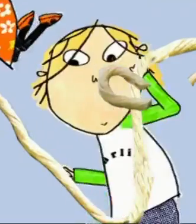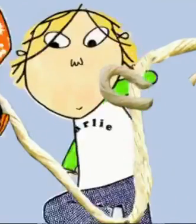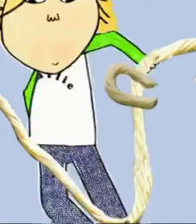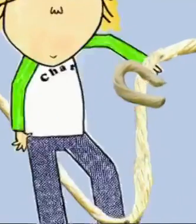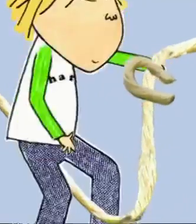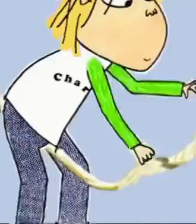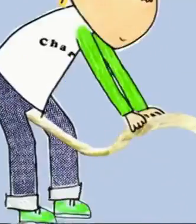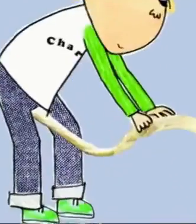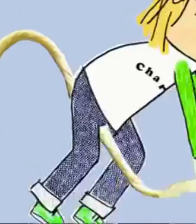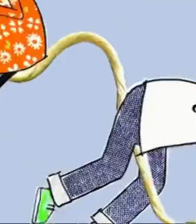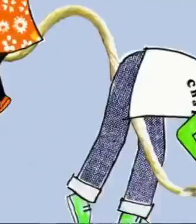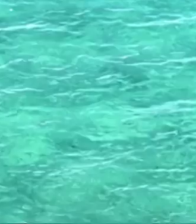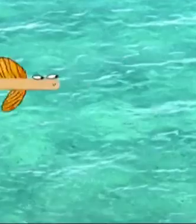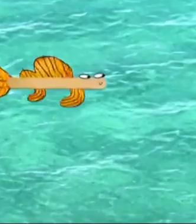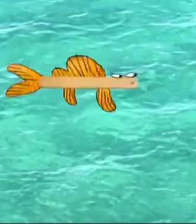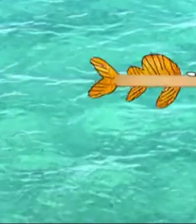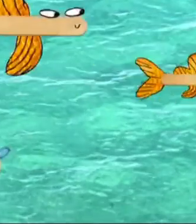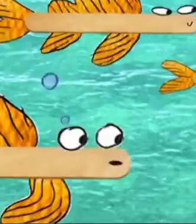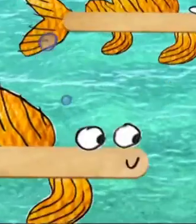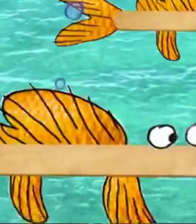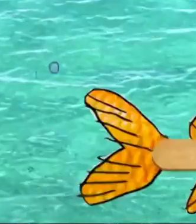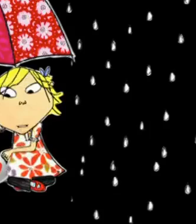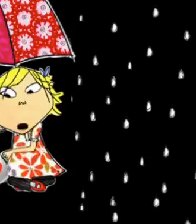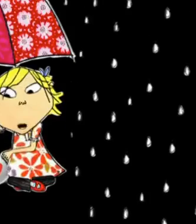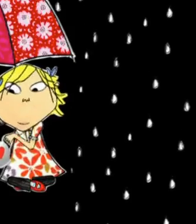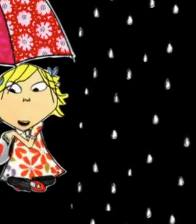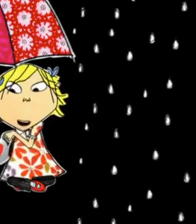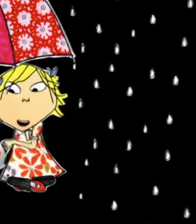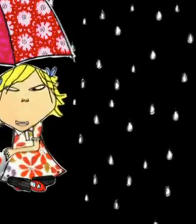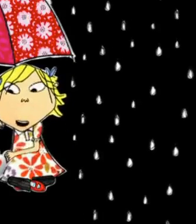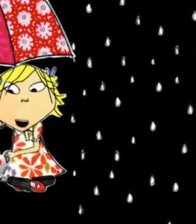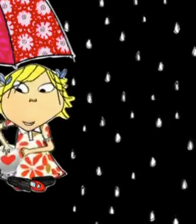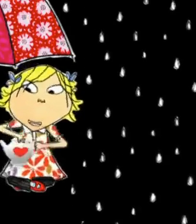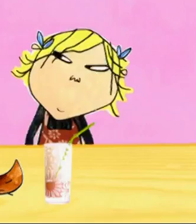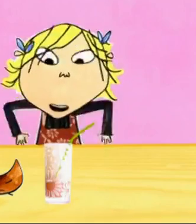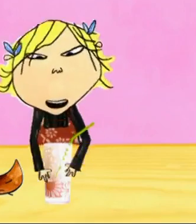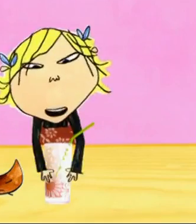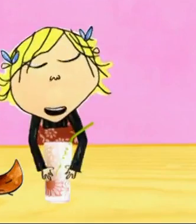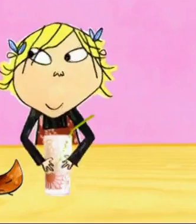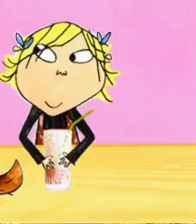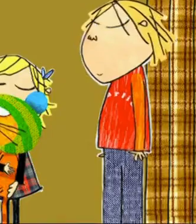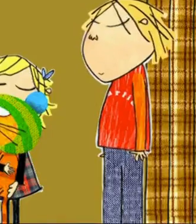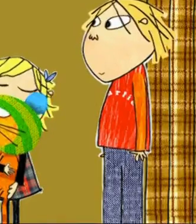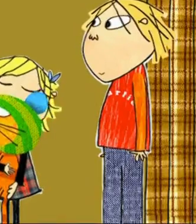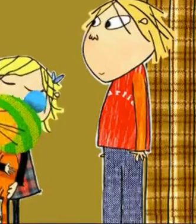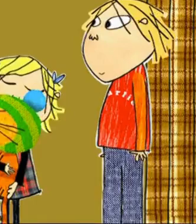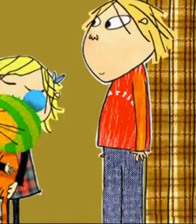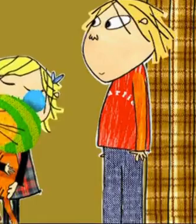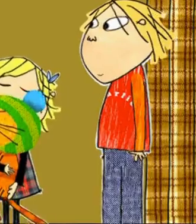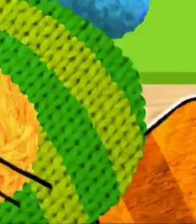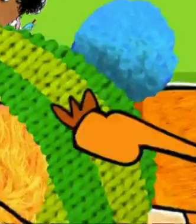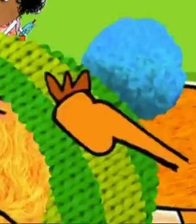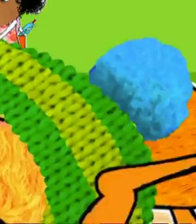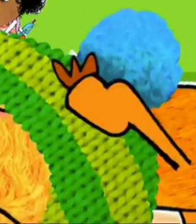Charlie and Lola have been doing lots of extra specialish things. I have tea with my pigs and chickens. Charlie, why is